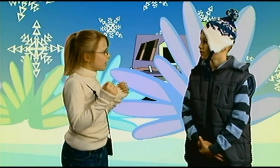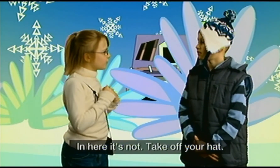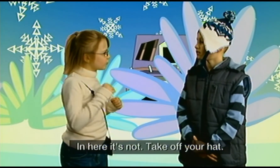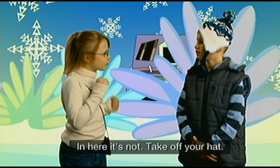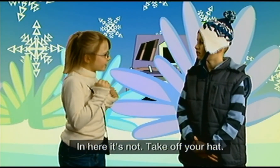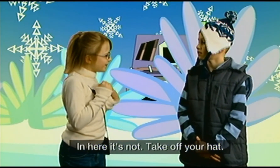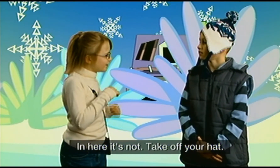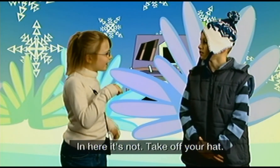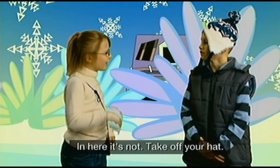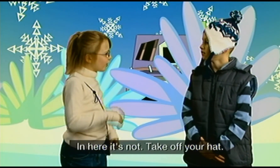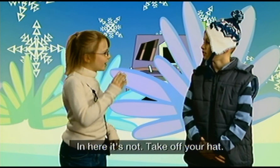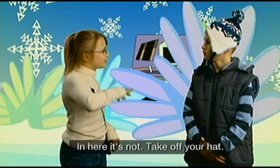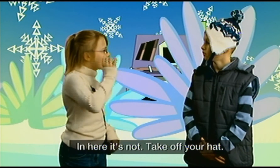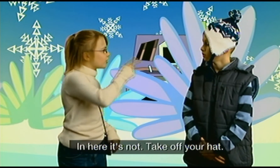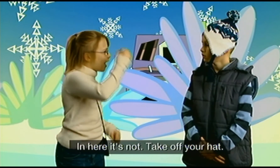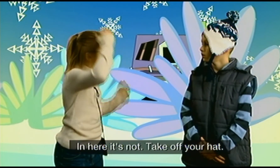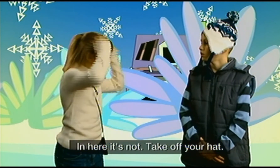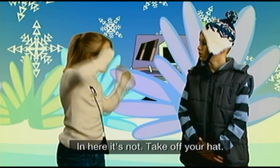In here it's not. Take off your hat.